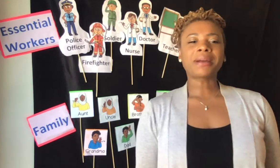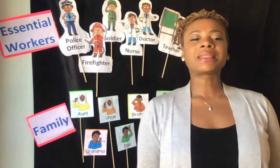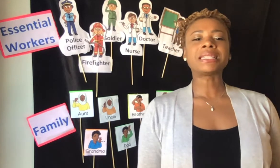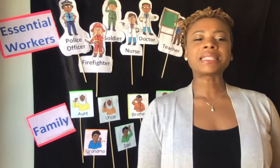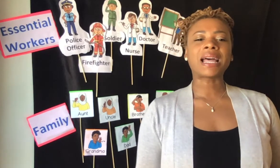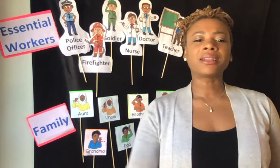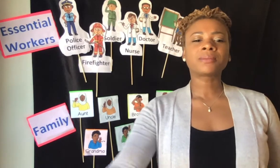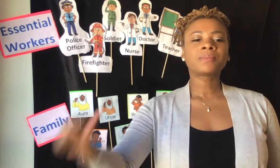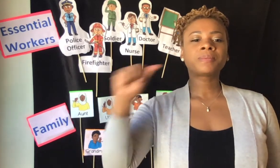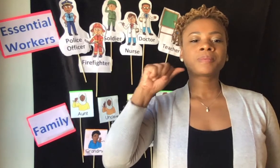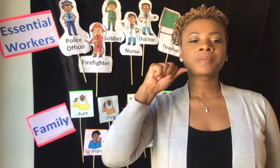this sign?